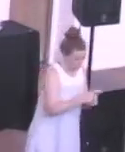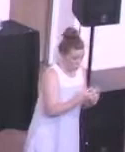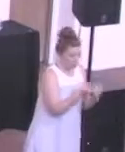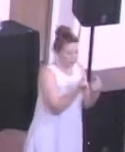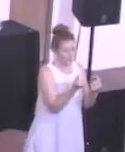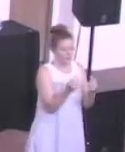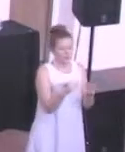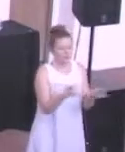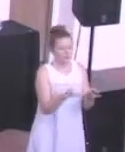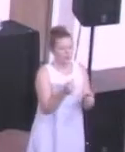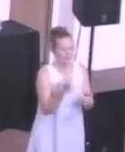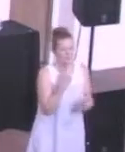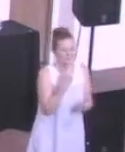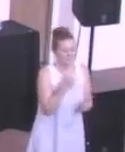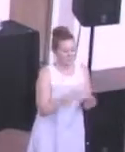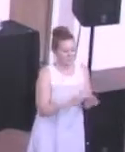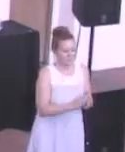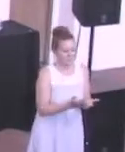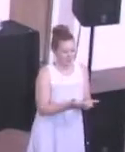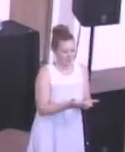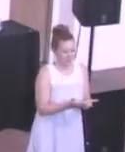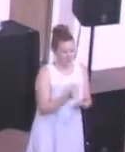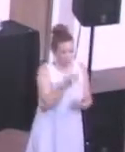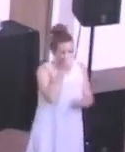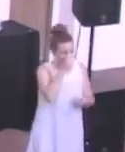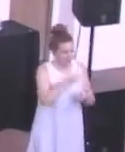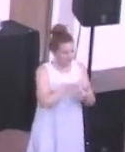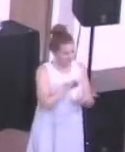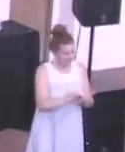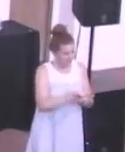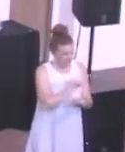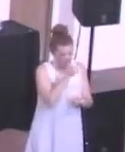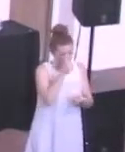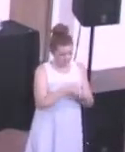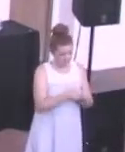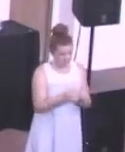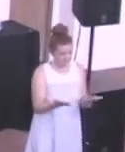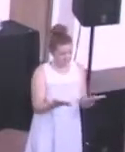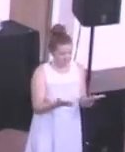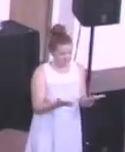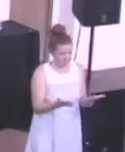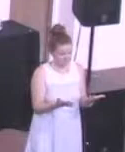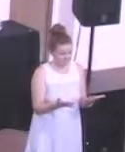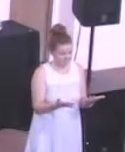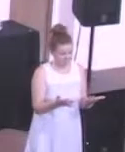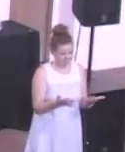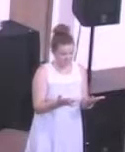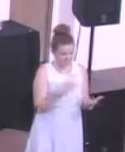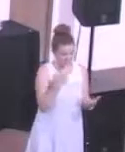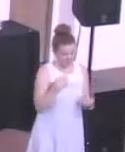says. You remembered that. That was like 20 minutes ago. Some of you guys don't have an 8-second attention span.